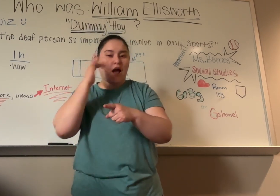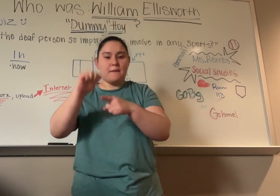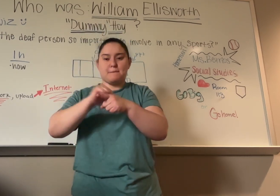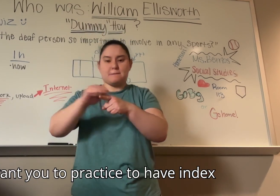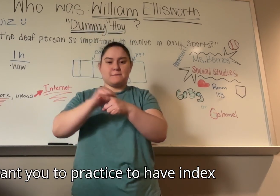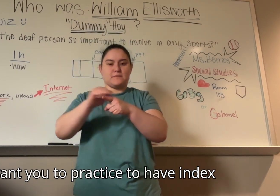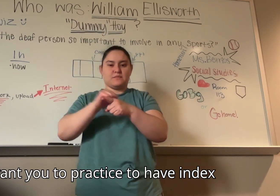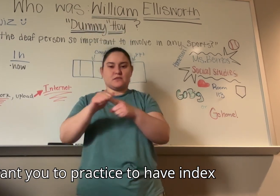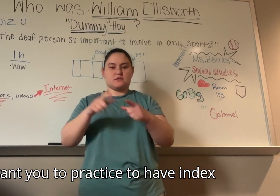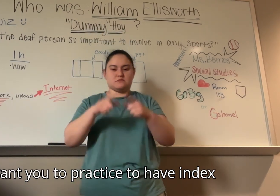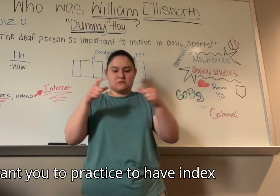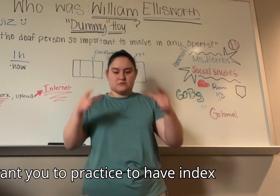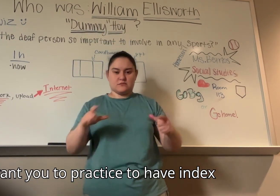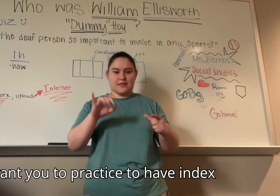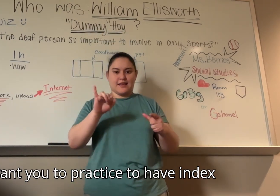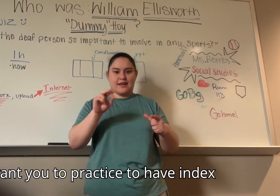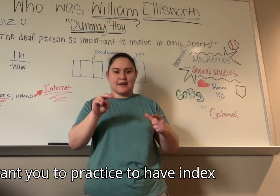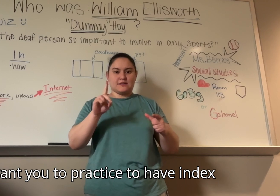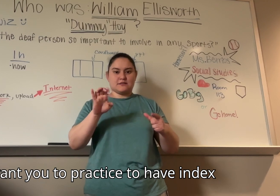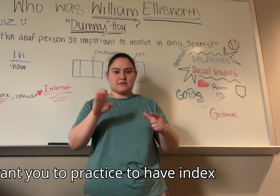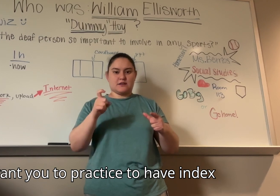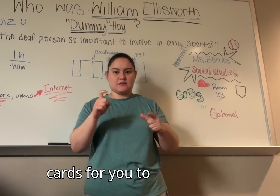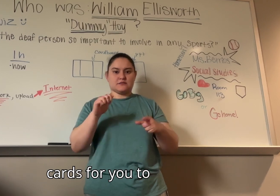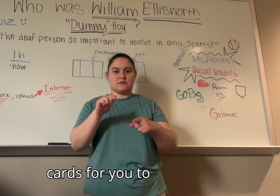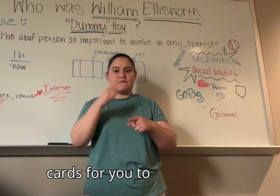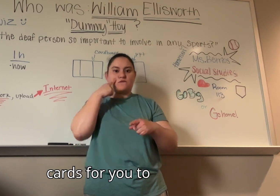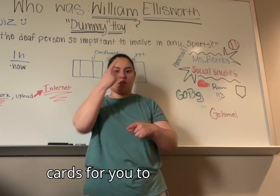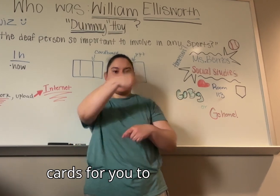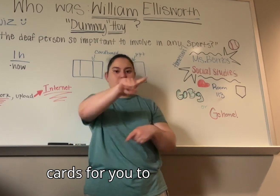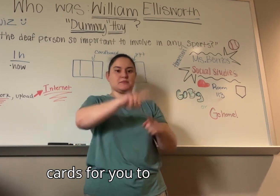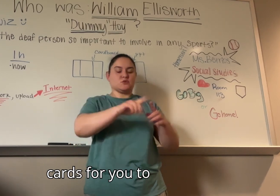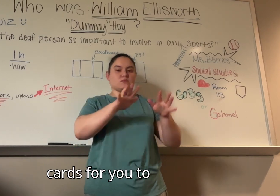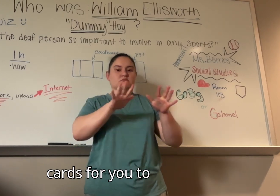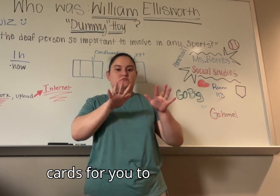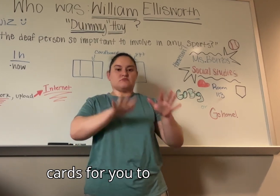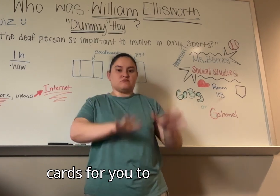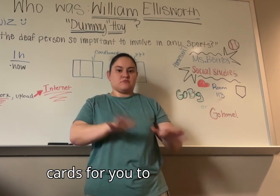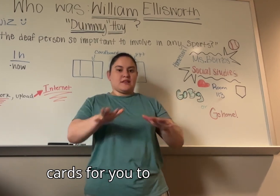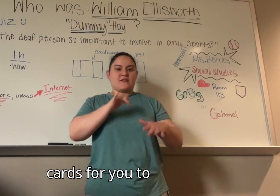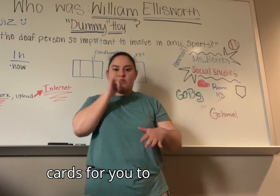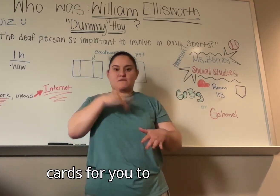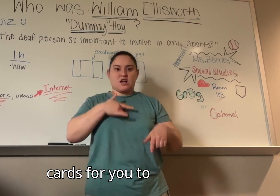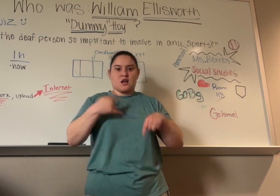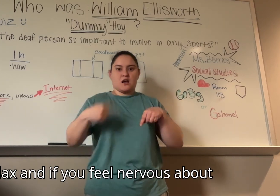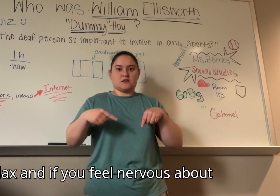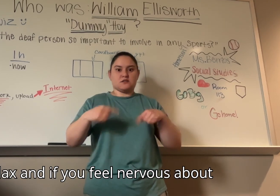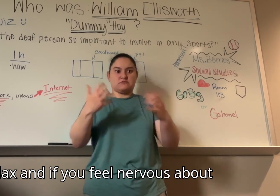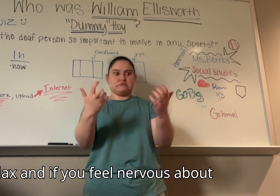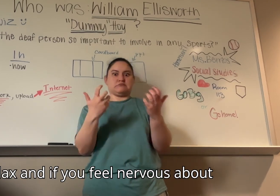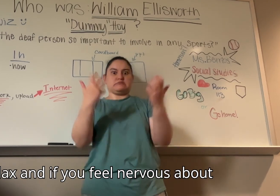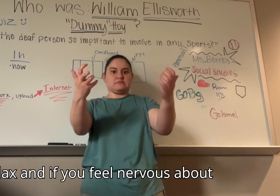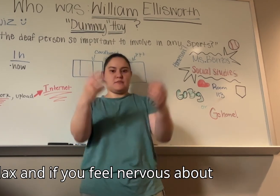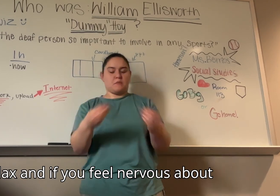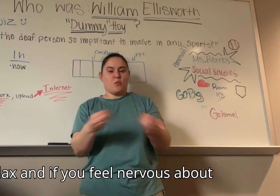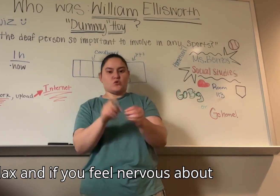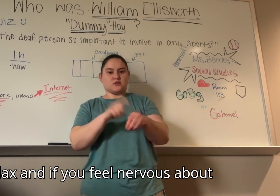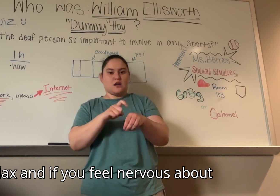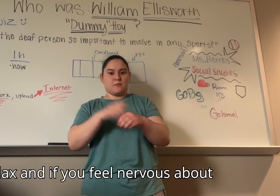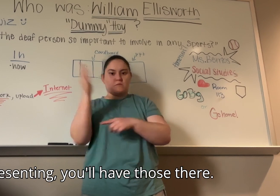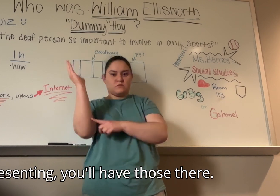I want you to practice to have index cards for you to relax, and if you feel nervous about